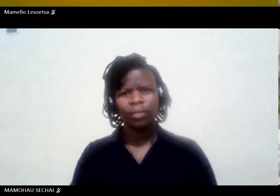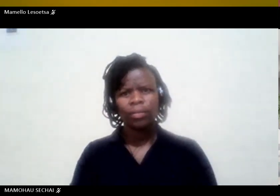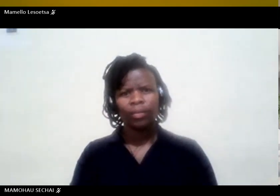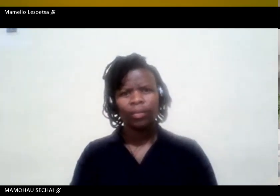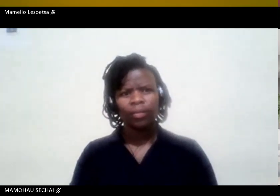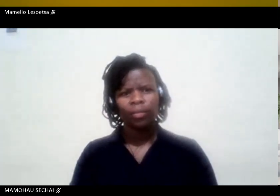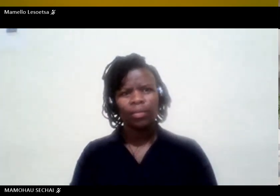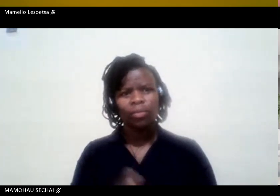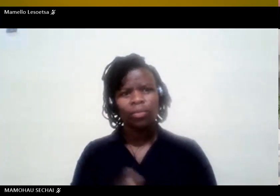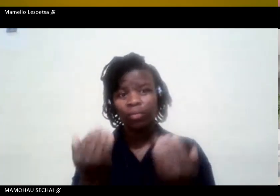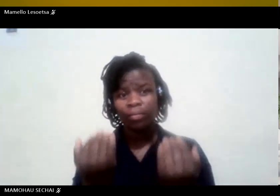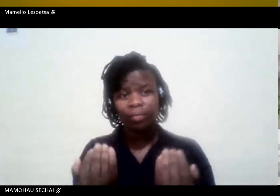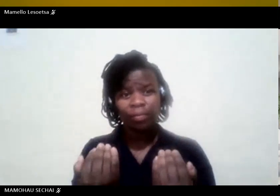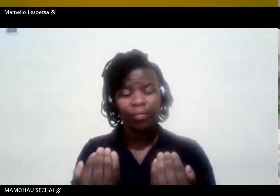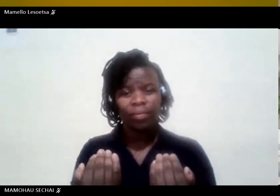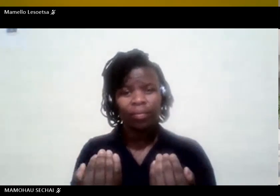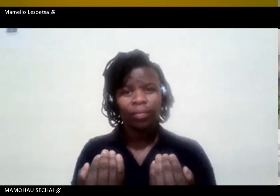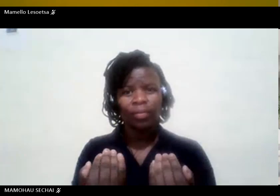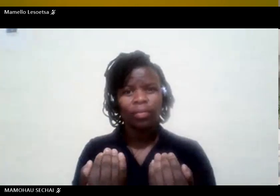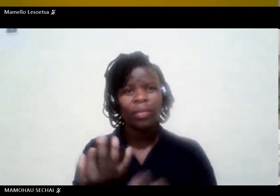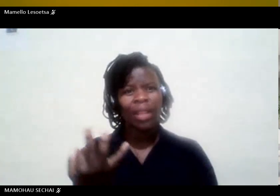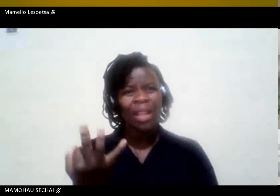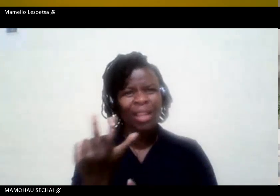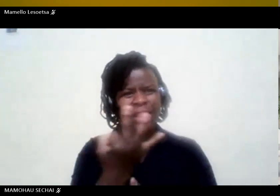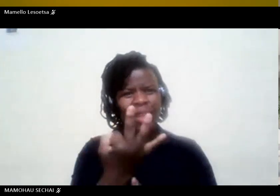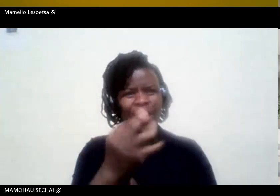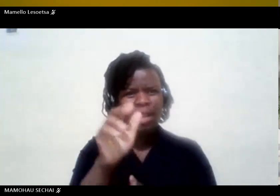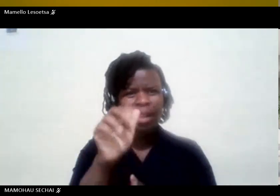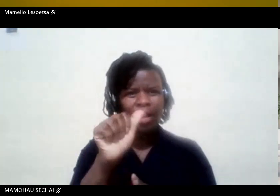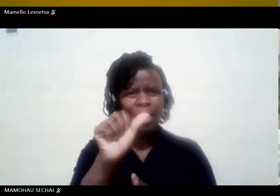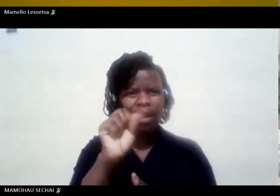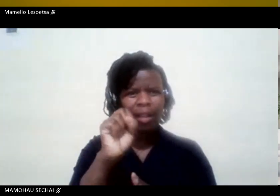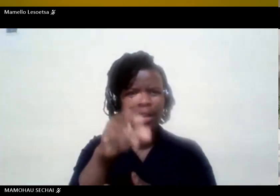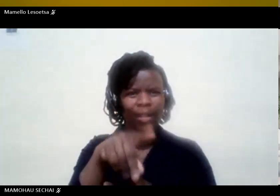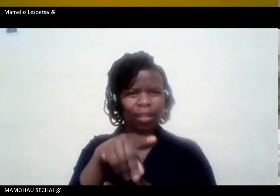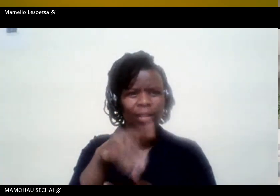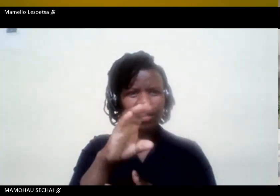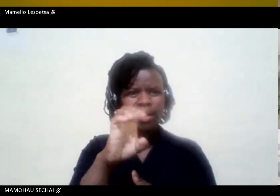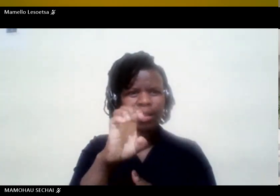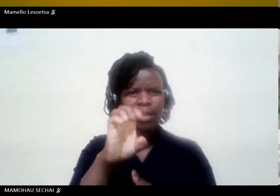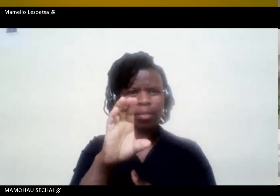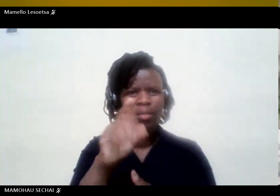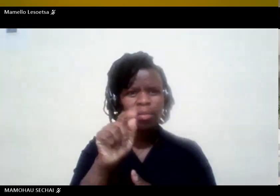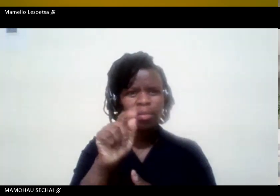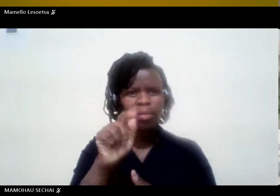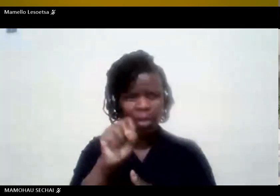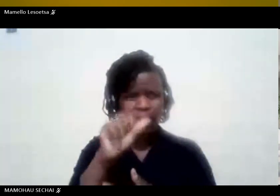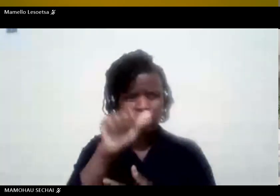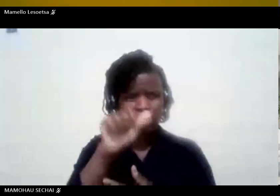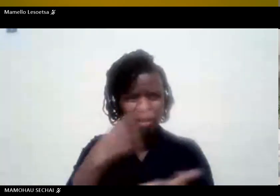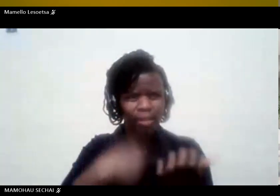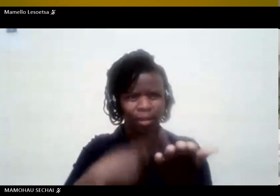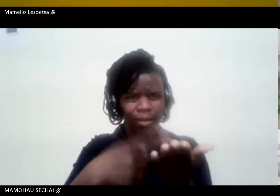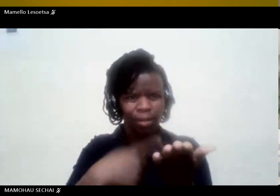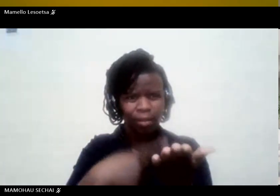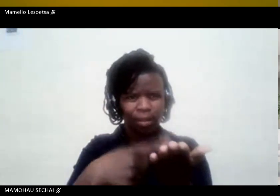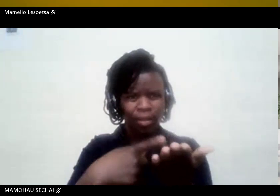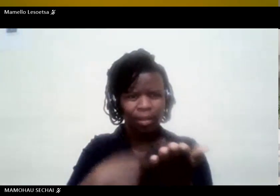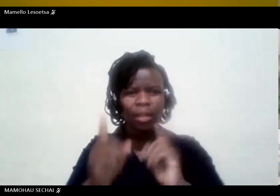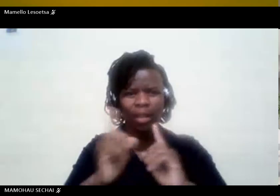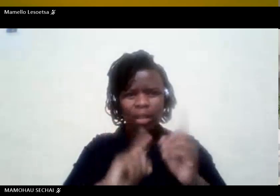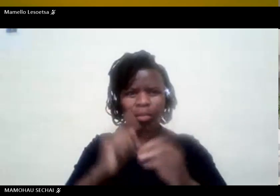So three aspects that you can choose to go with any aspect. You can choose to talk about what you sense about the video,